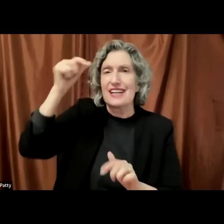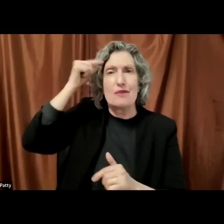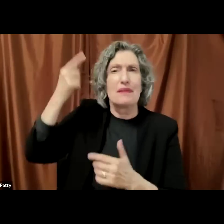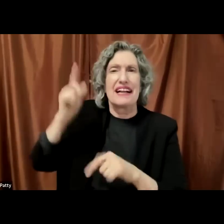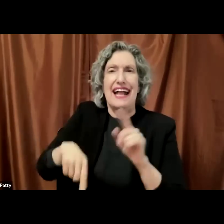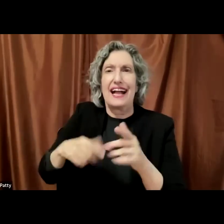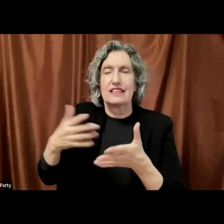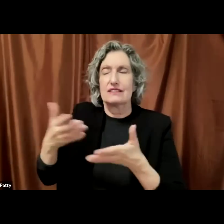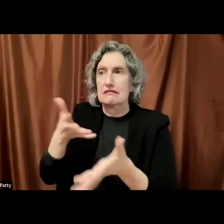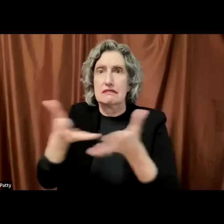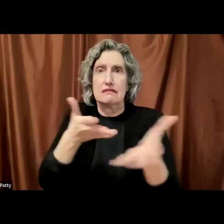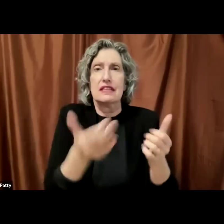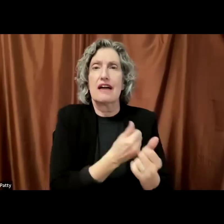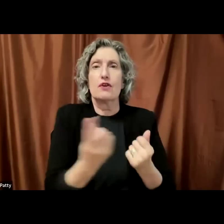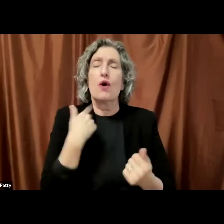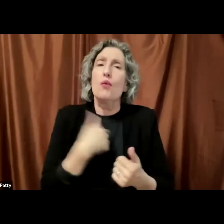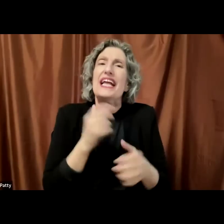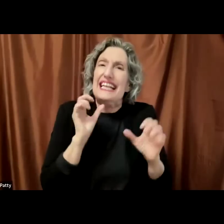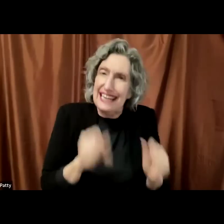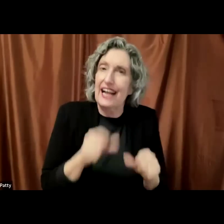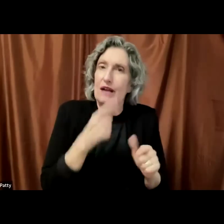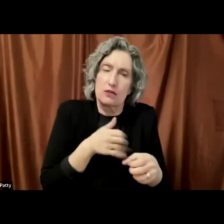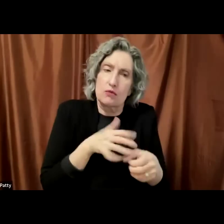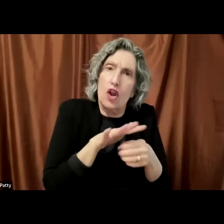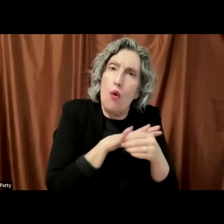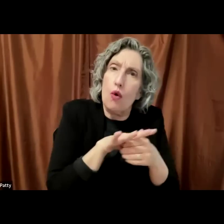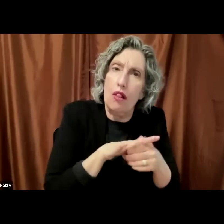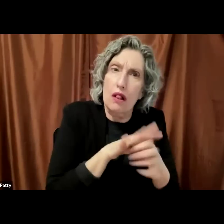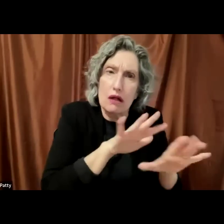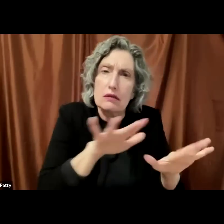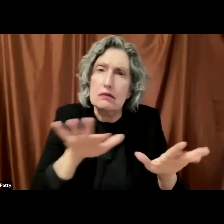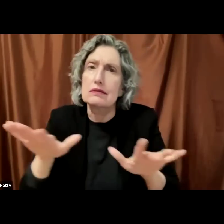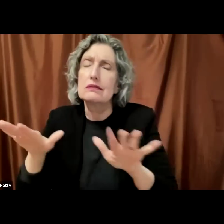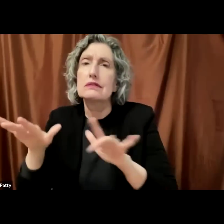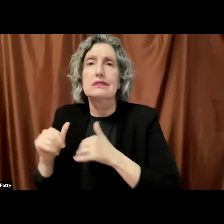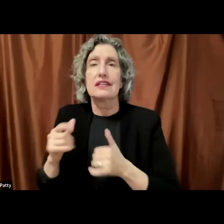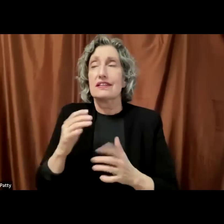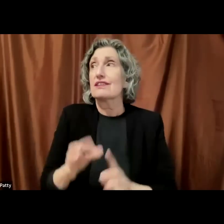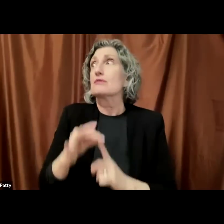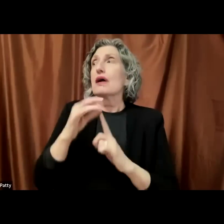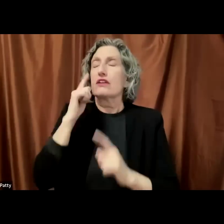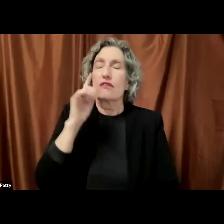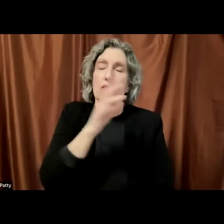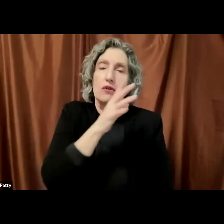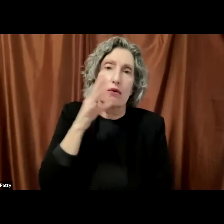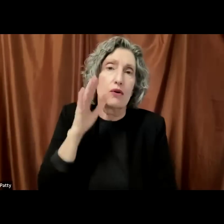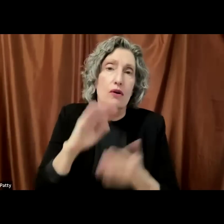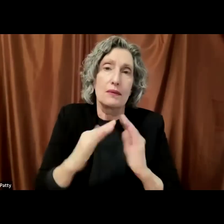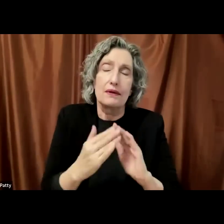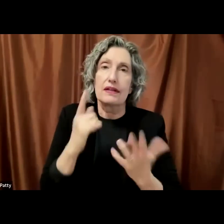cannot. Nonprofits are especially important for rural communities and providing health access and early childhood